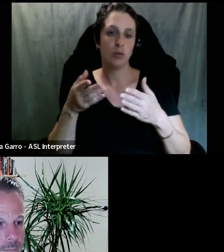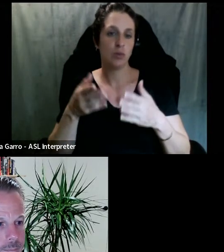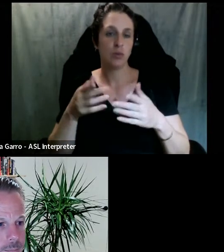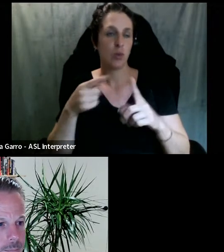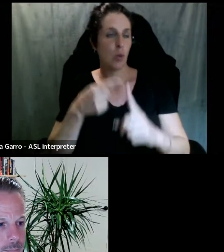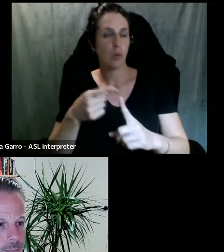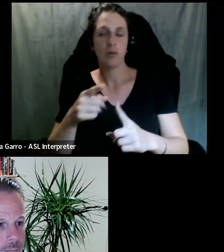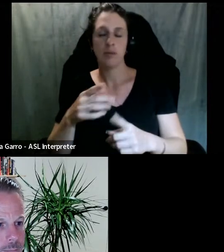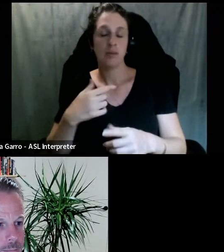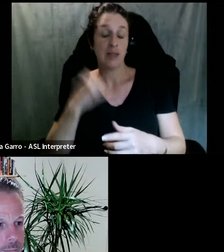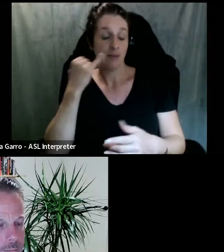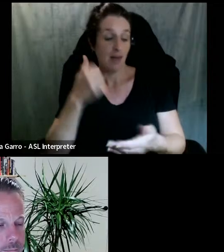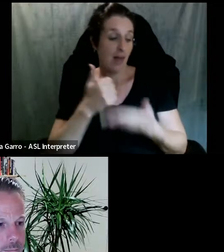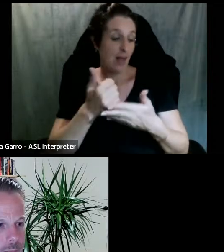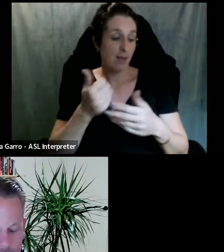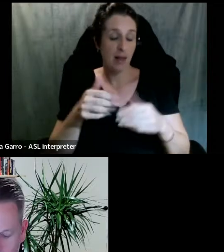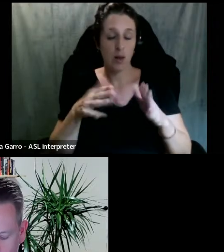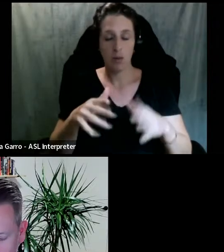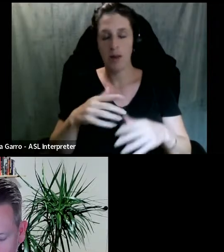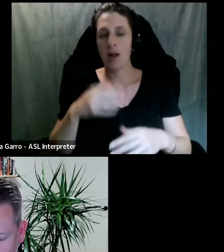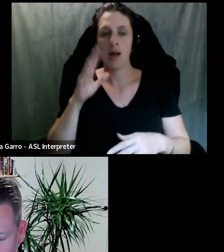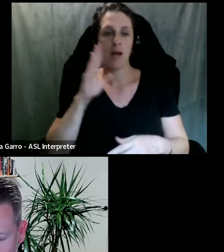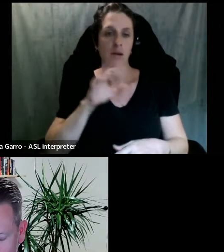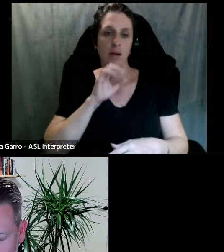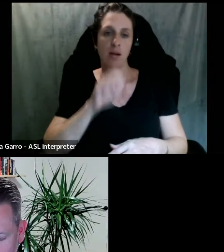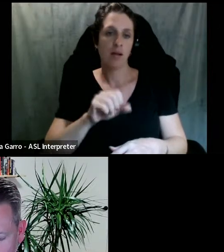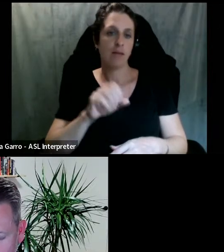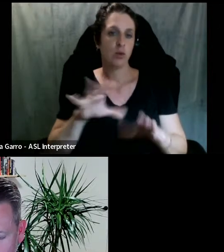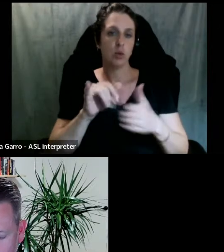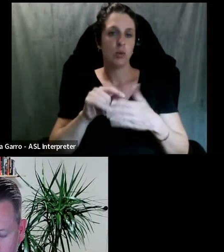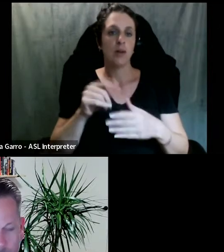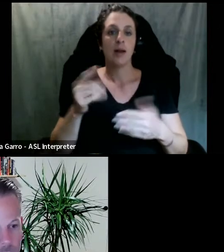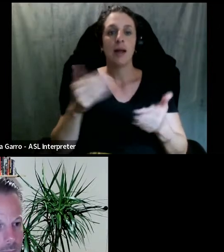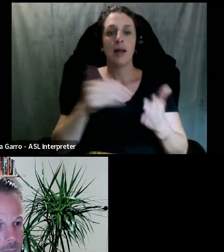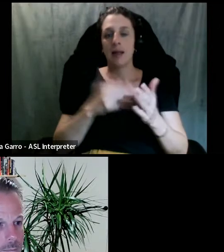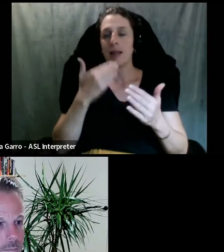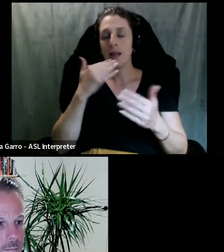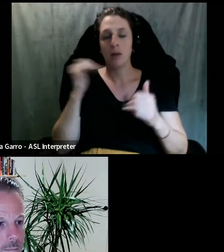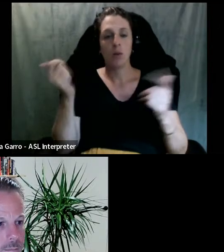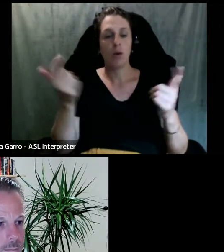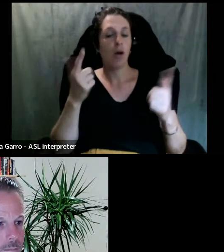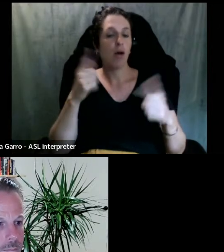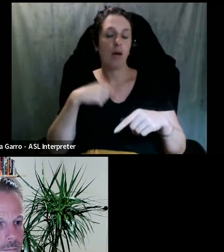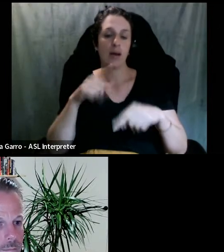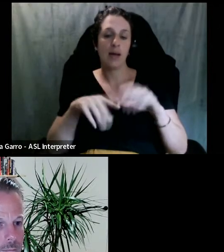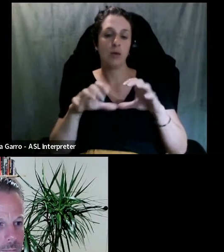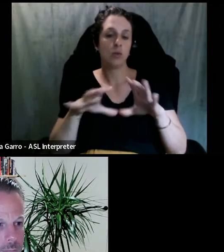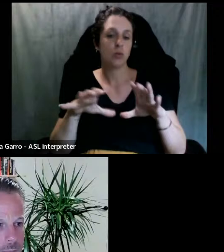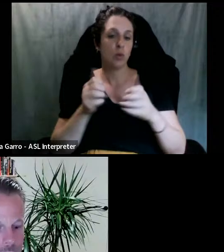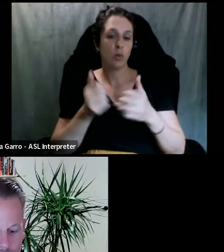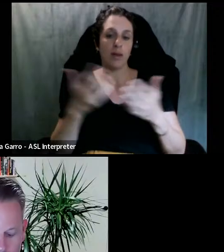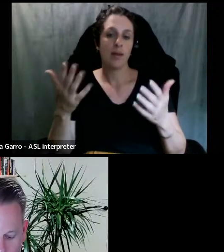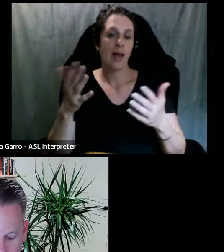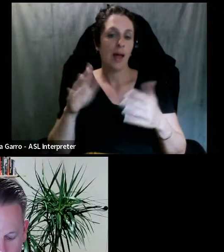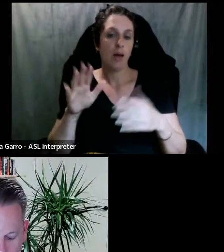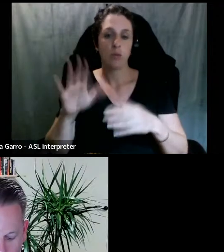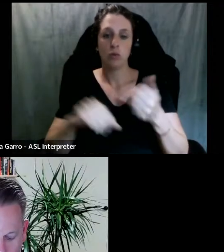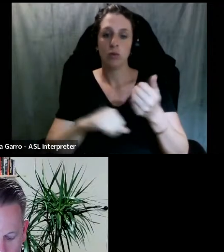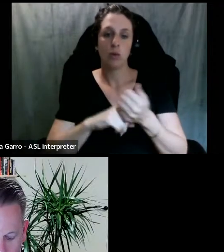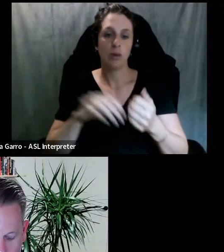want to say thank you to all of you. And I couldn't have done all of this without your support, Yancy, the fiscal